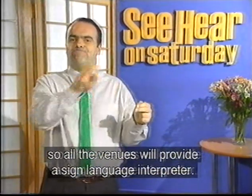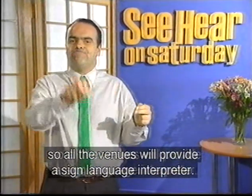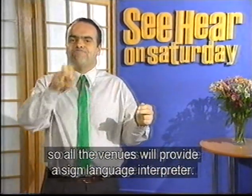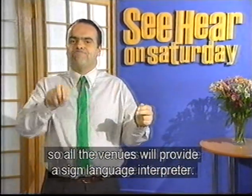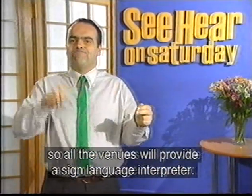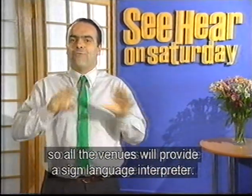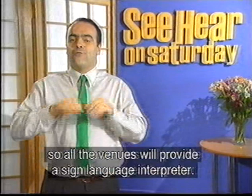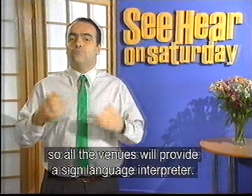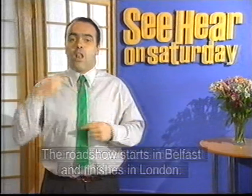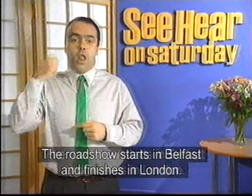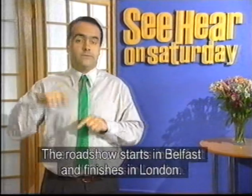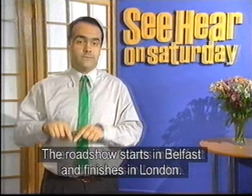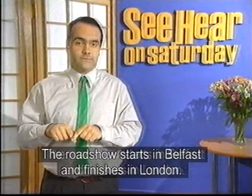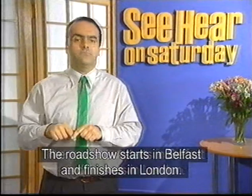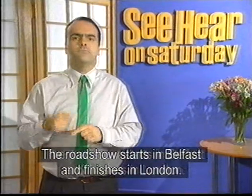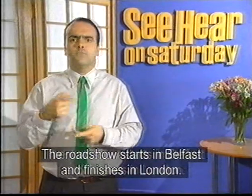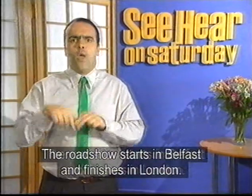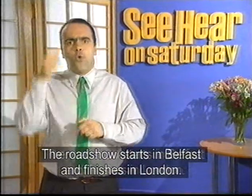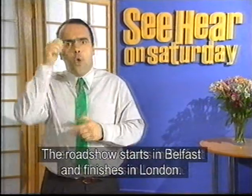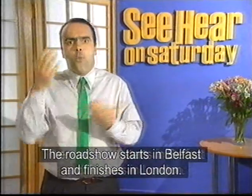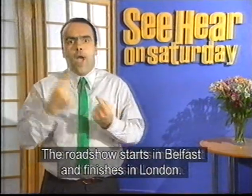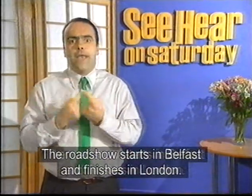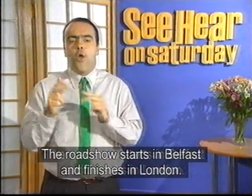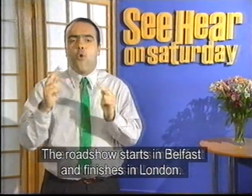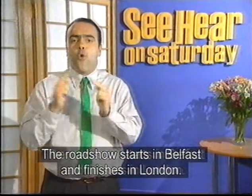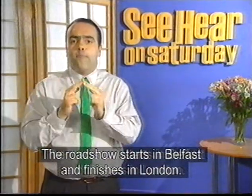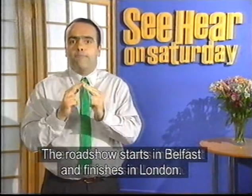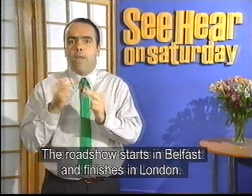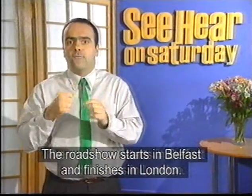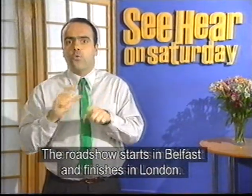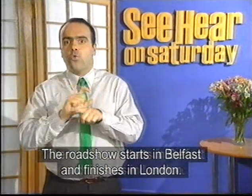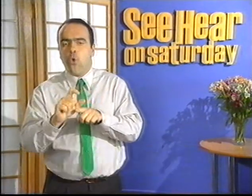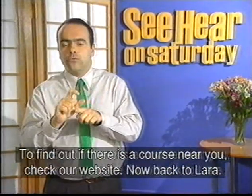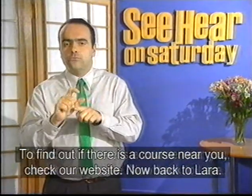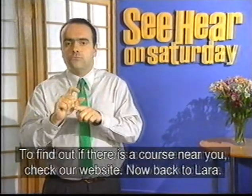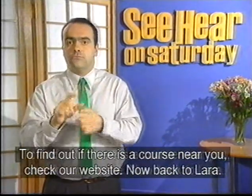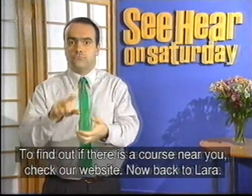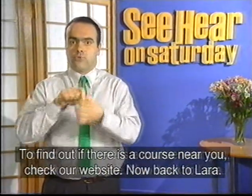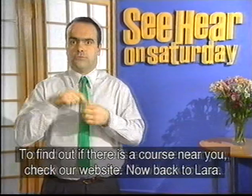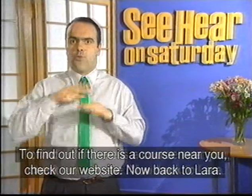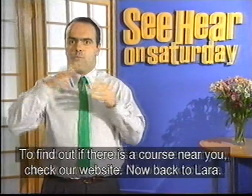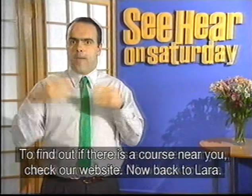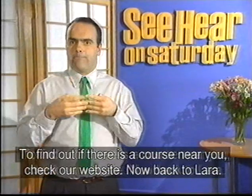in Belfast and finishes in London. To find out if there's a course taking place near you, look on our website for